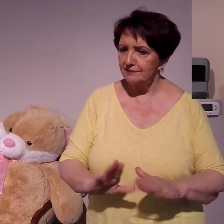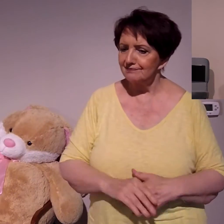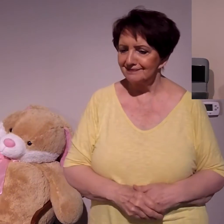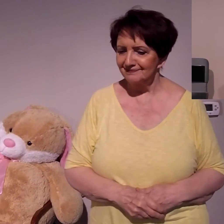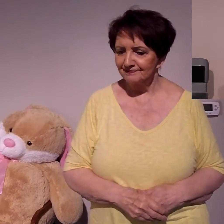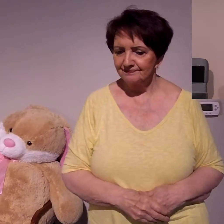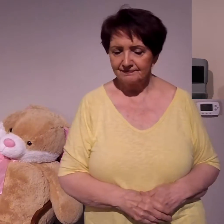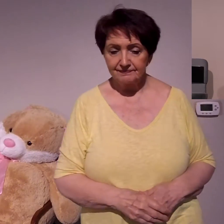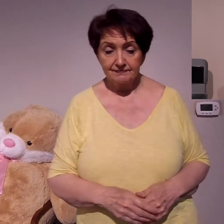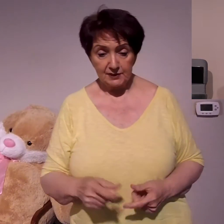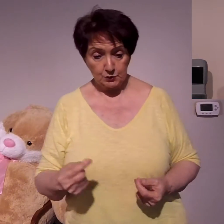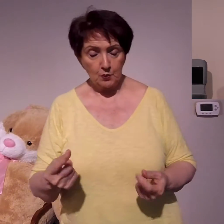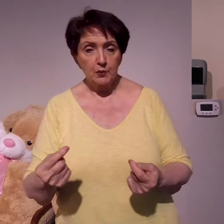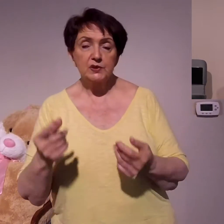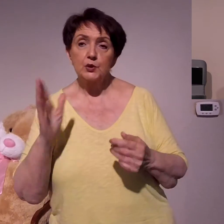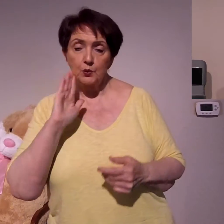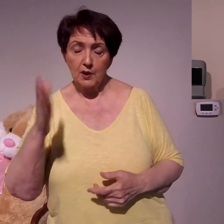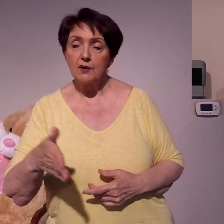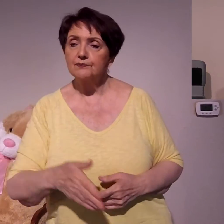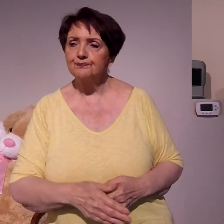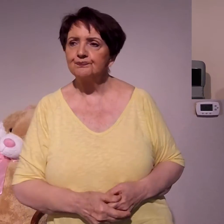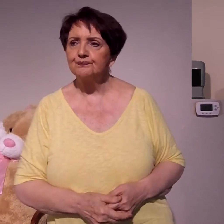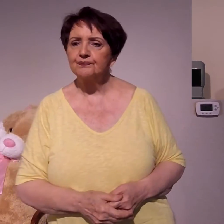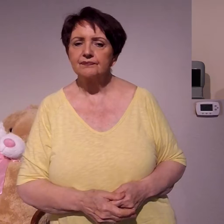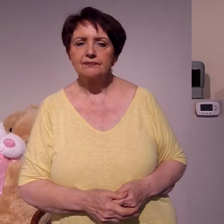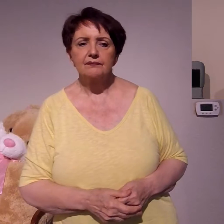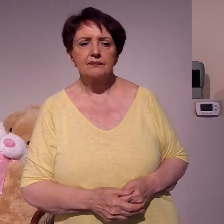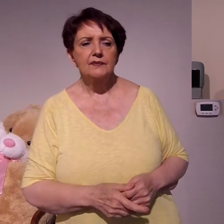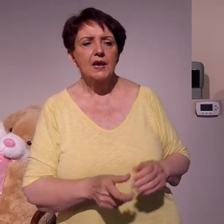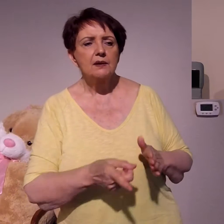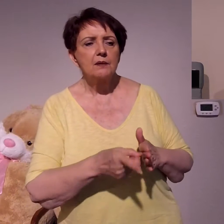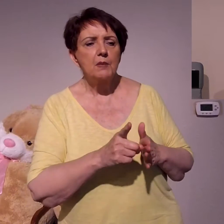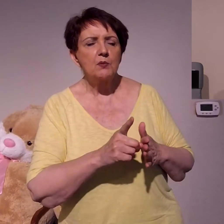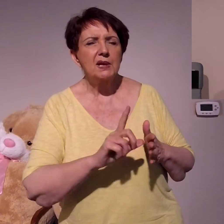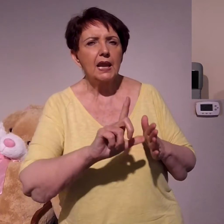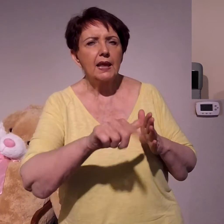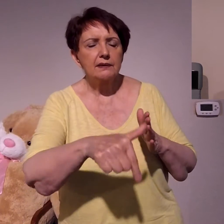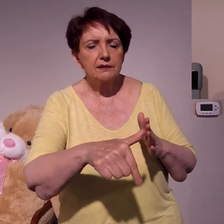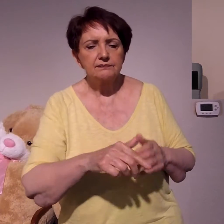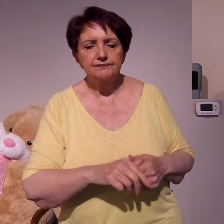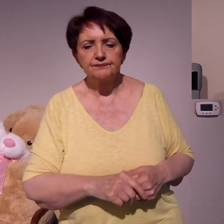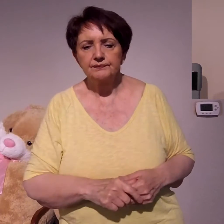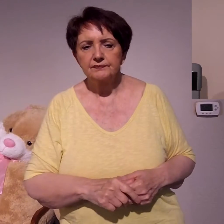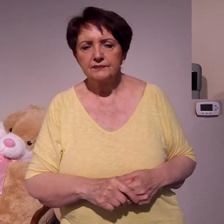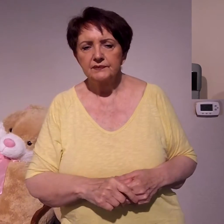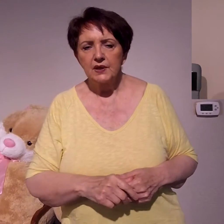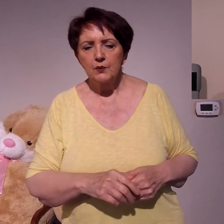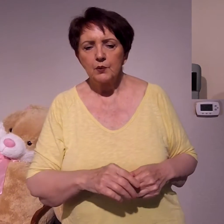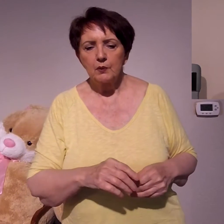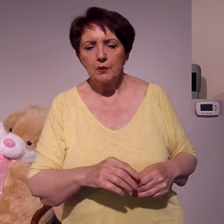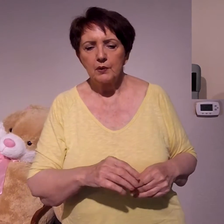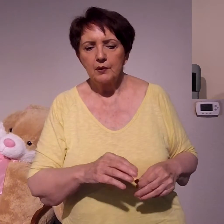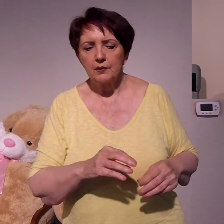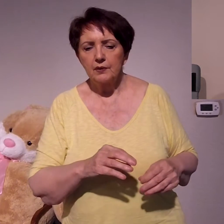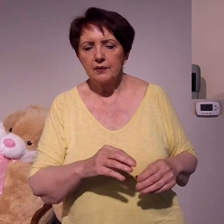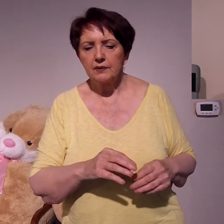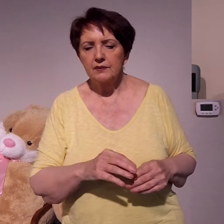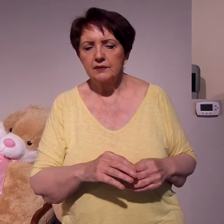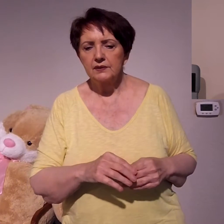like, that's what we're going to do. And then it wasn't, but moments later, and we were moving in that direction. She said,